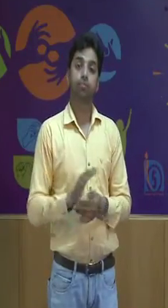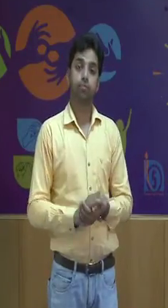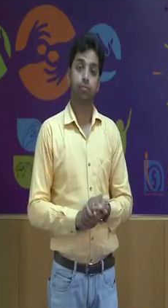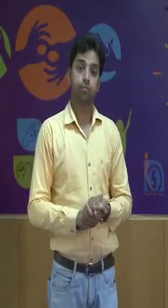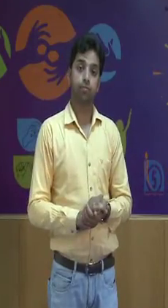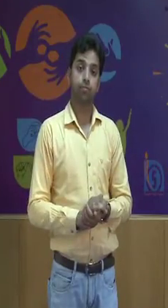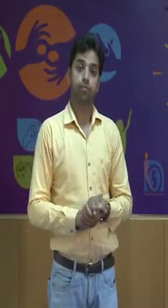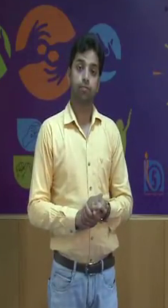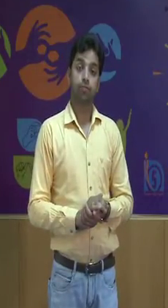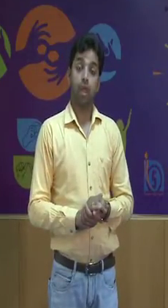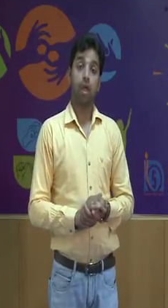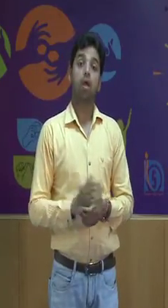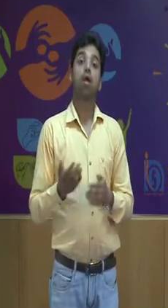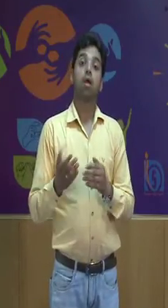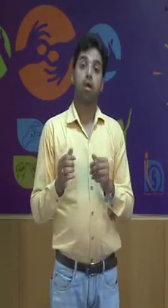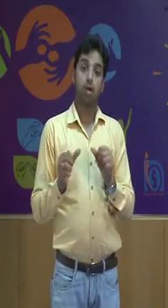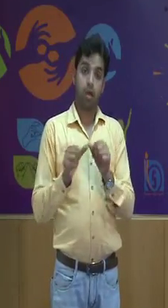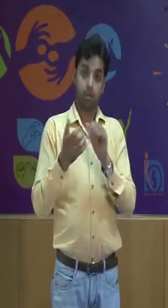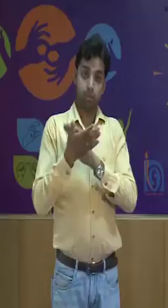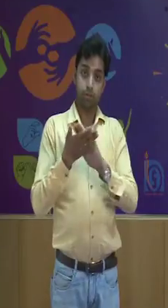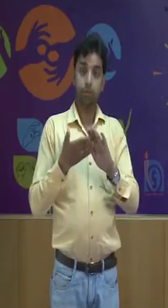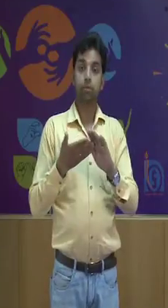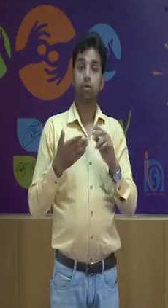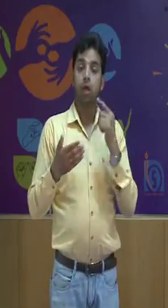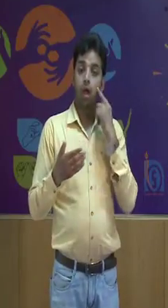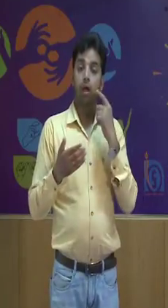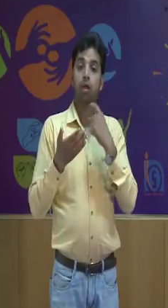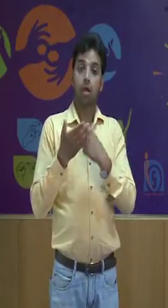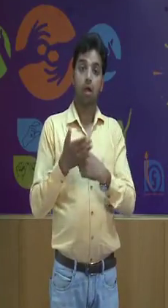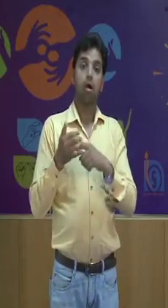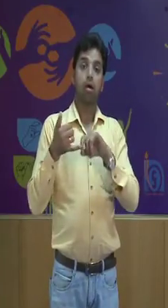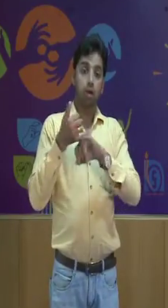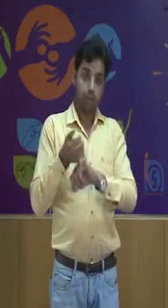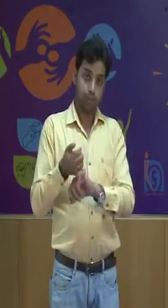and Ahirs